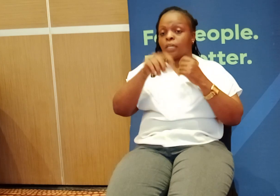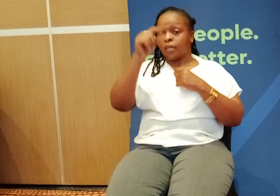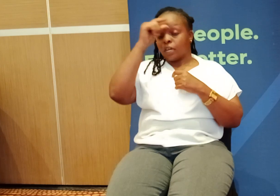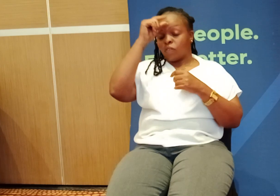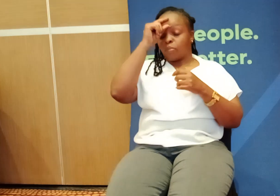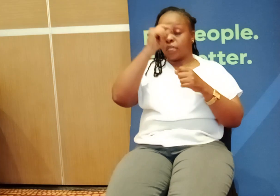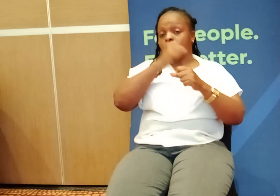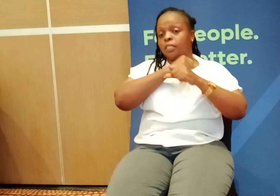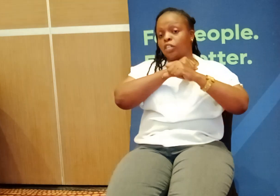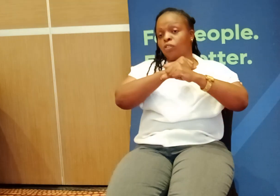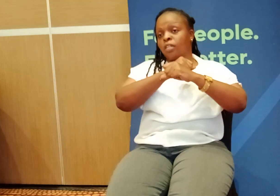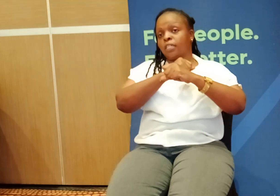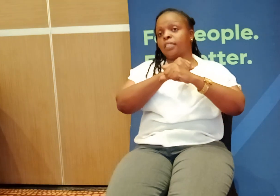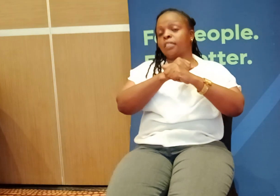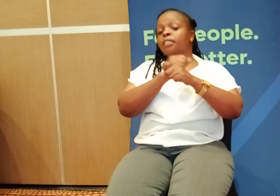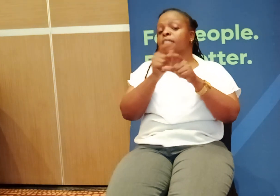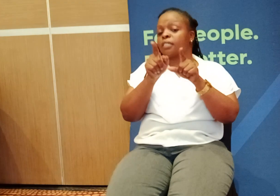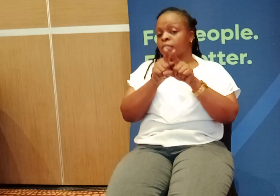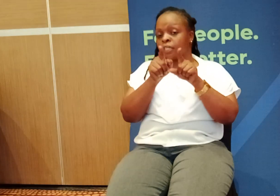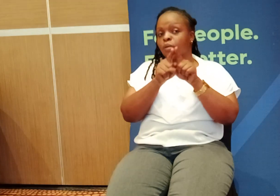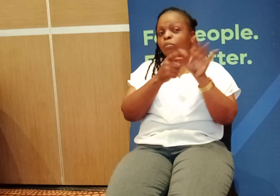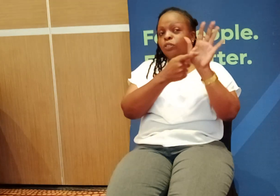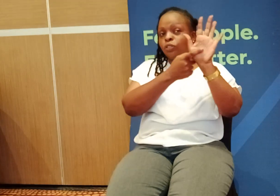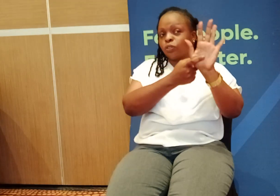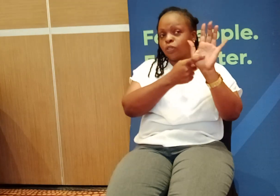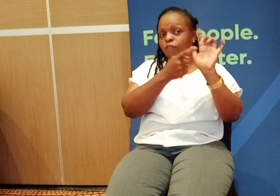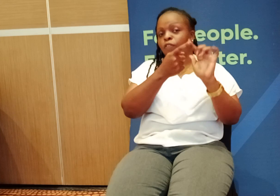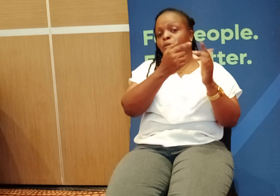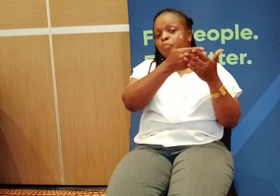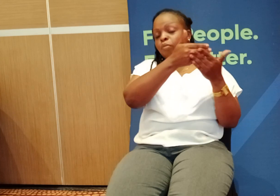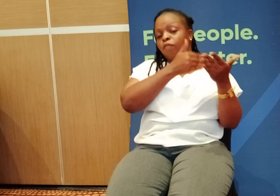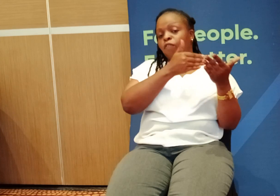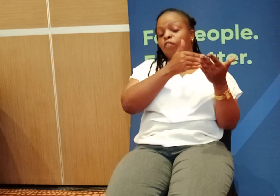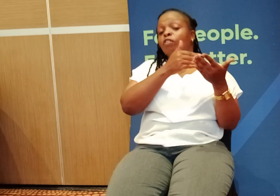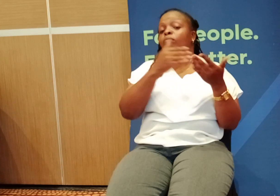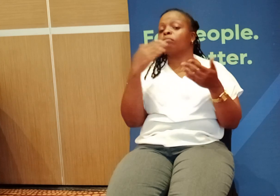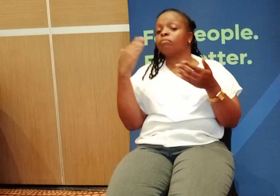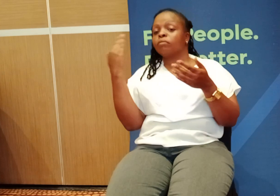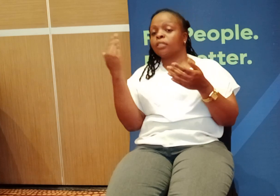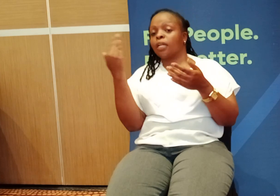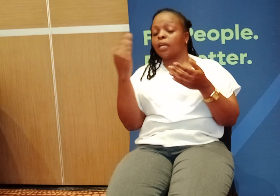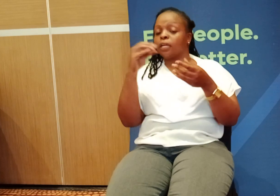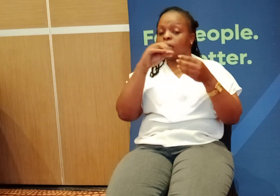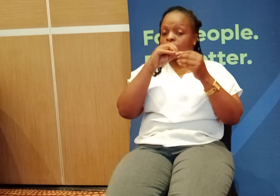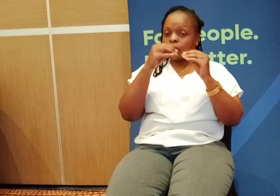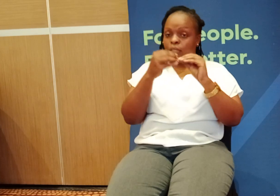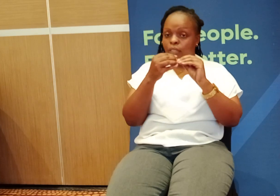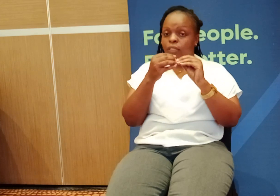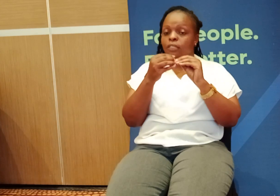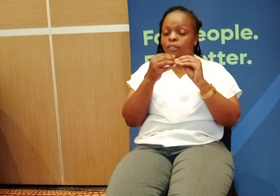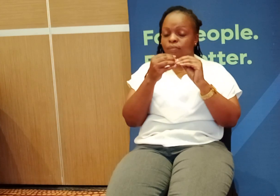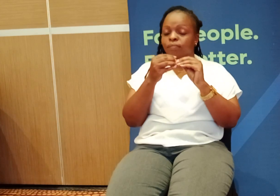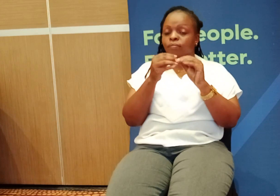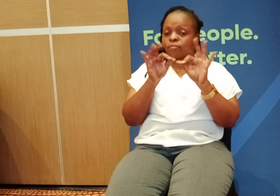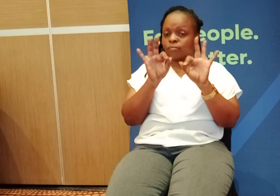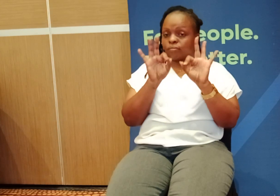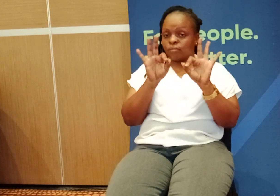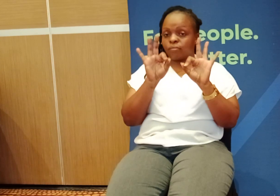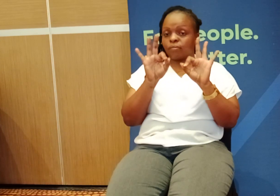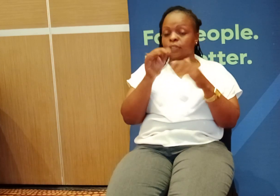As you saw from the slide from Paul, the rates were quite lucrative in some of our markets,